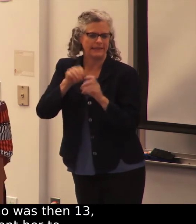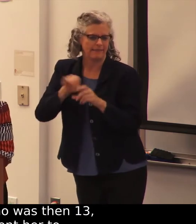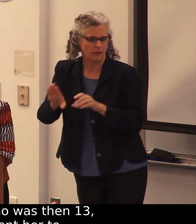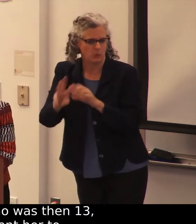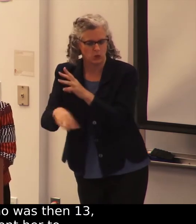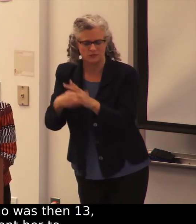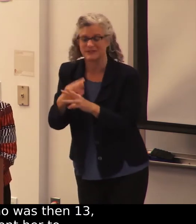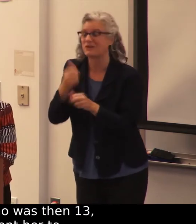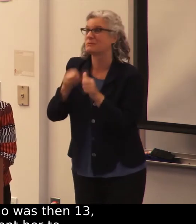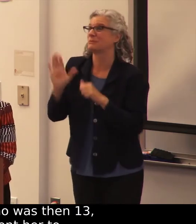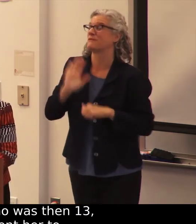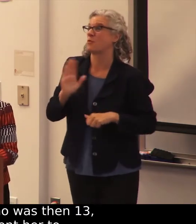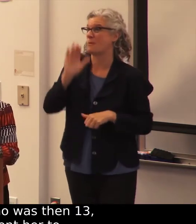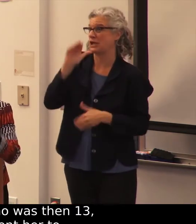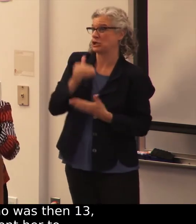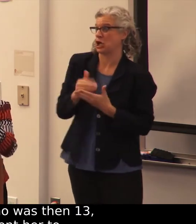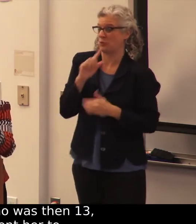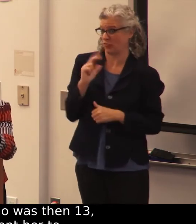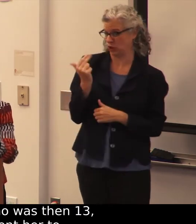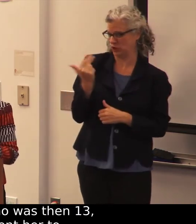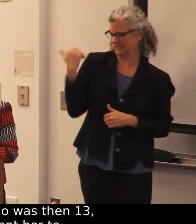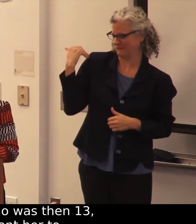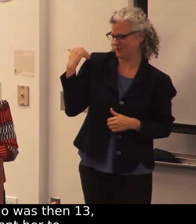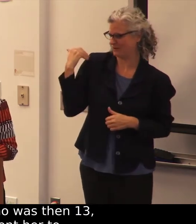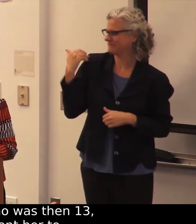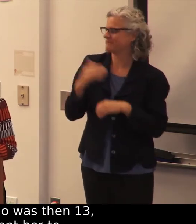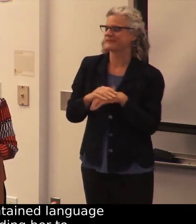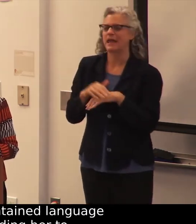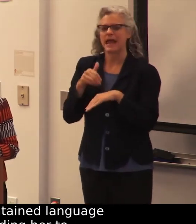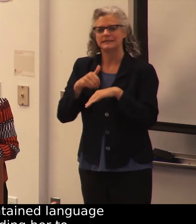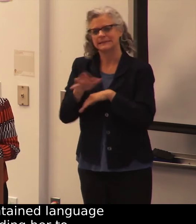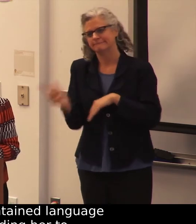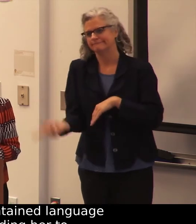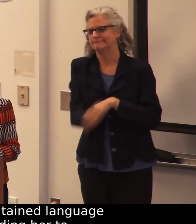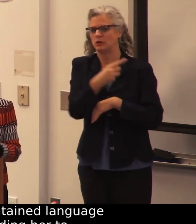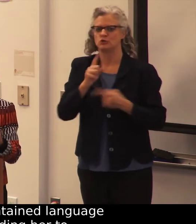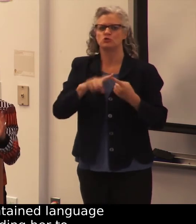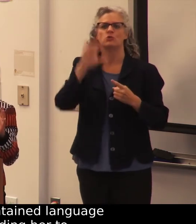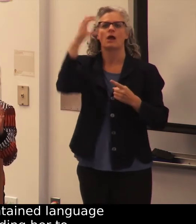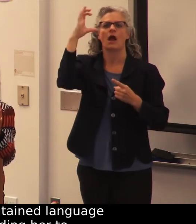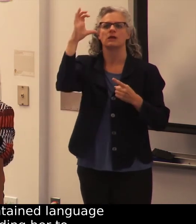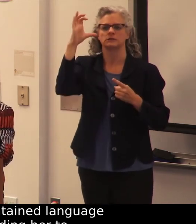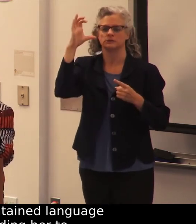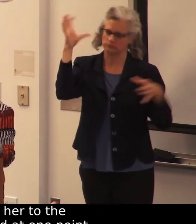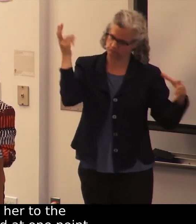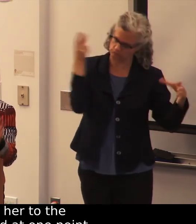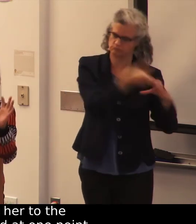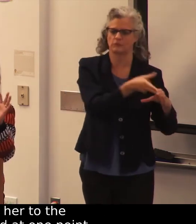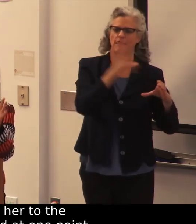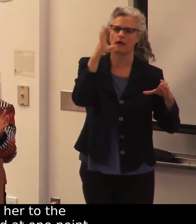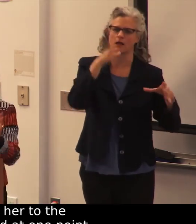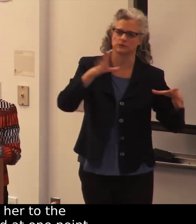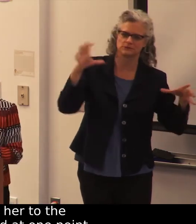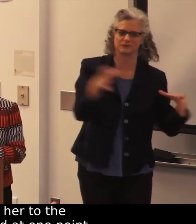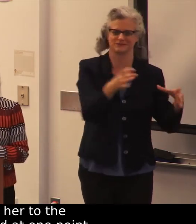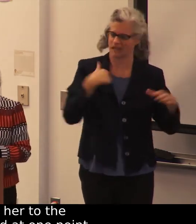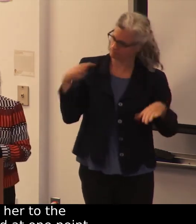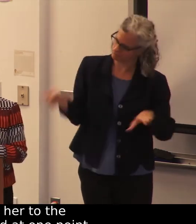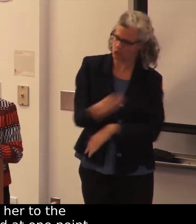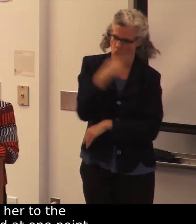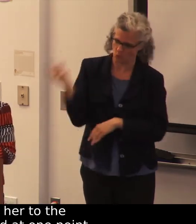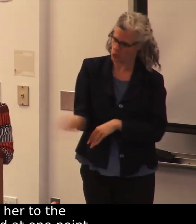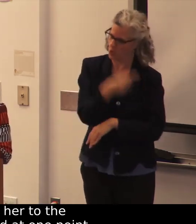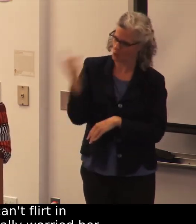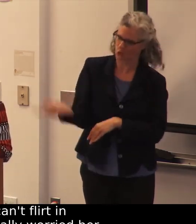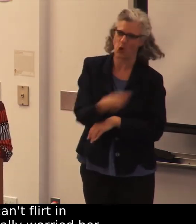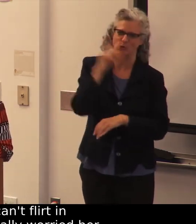was then 13, right, and I sent her to the cousins. One of the ways in which we maintained language was sending her to the cousins, right? So sending her to the cousins. And at one point,